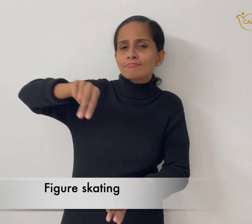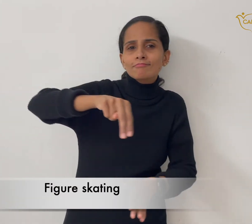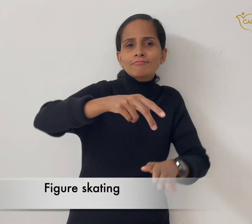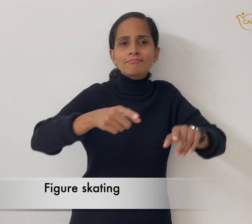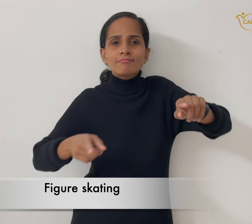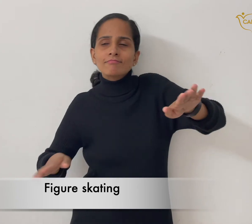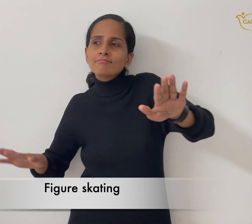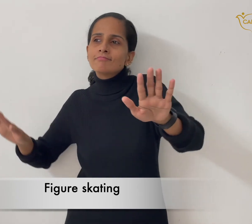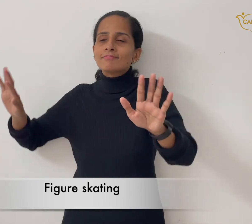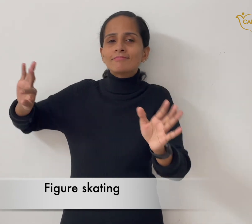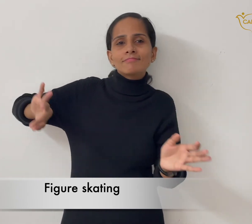Figure skating.